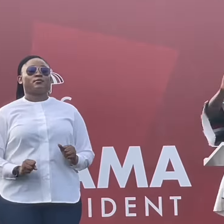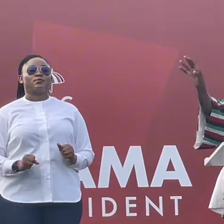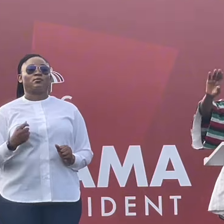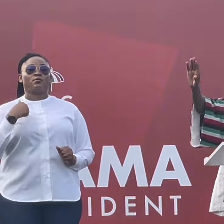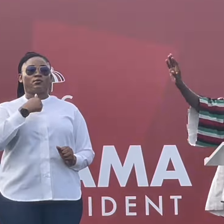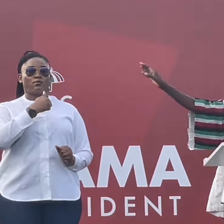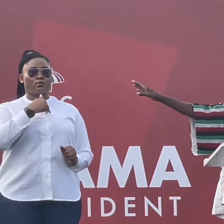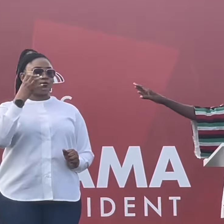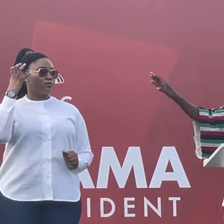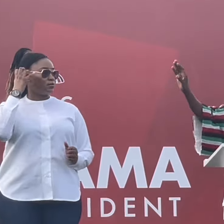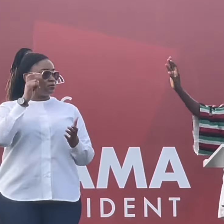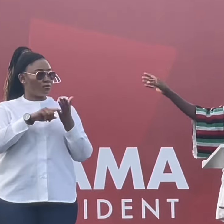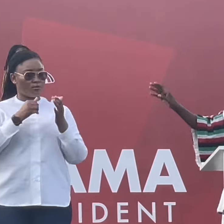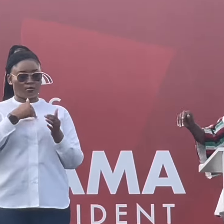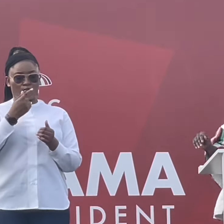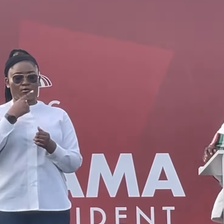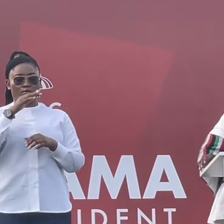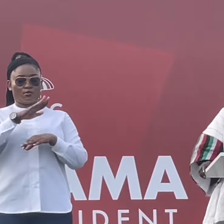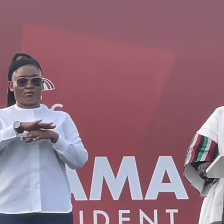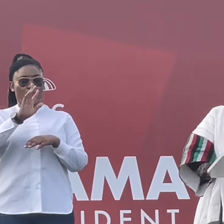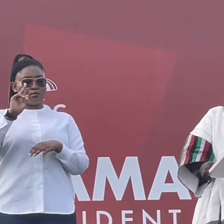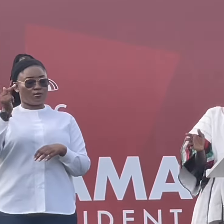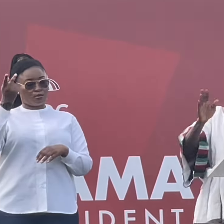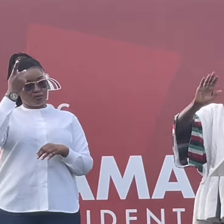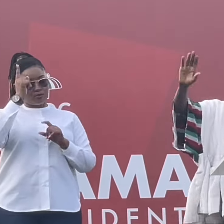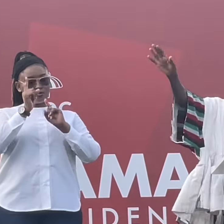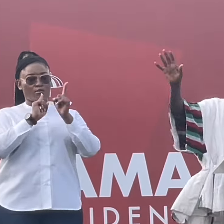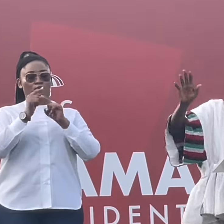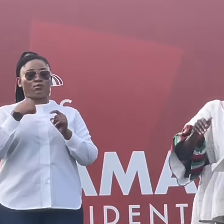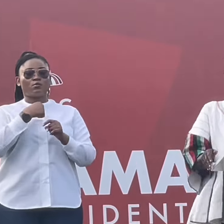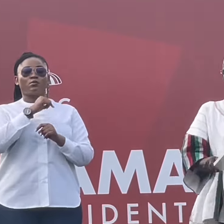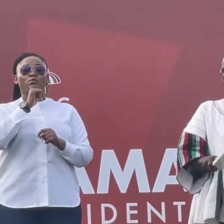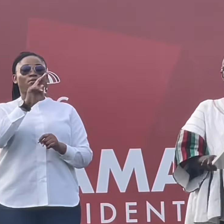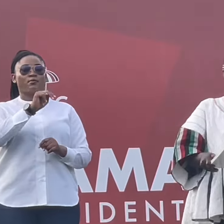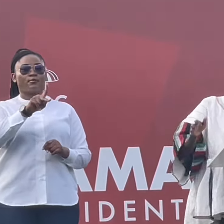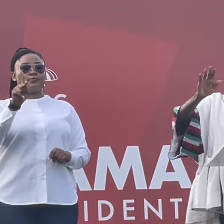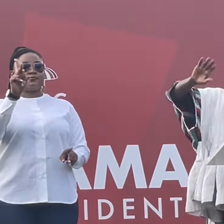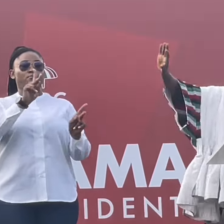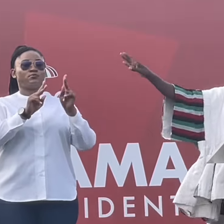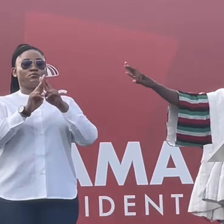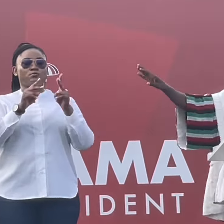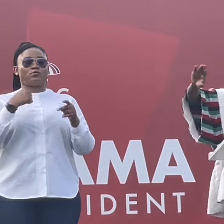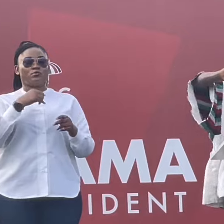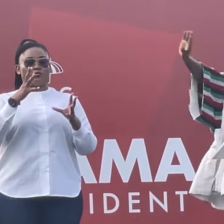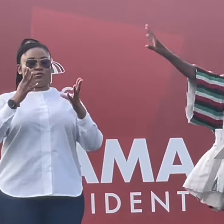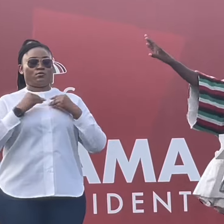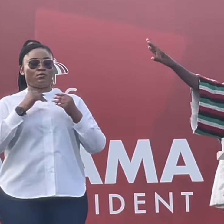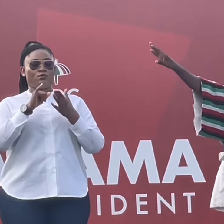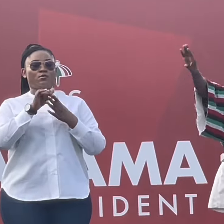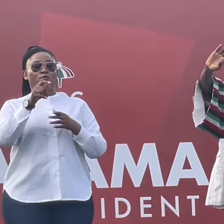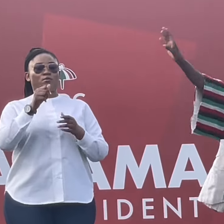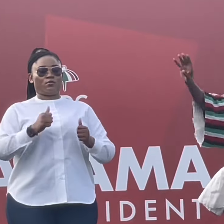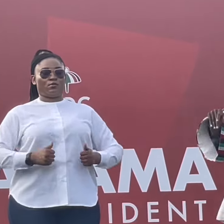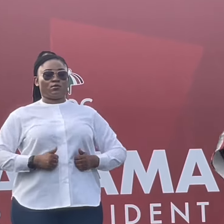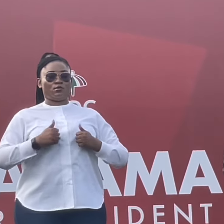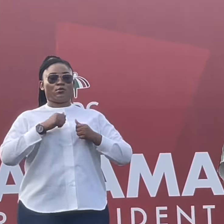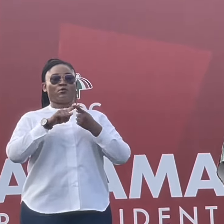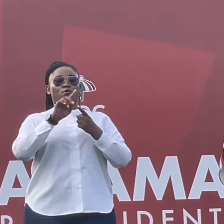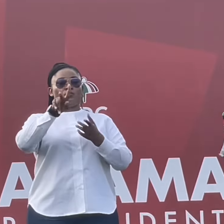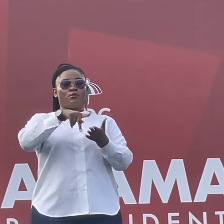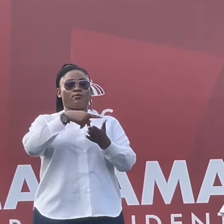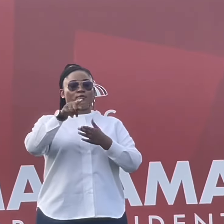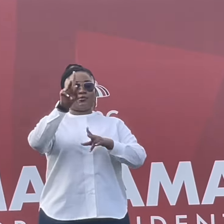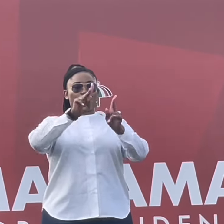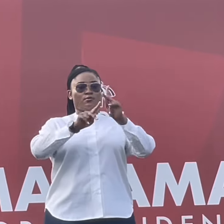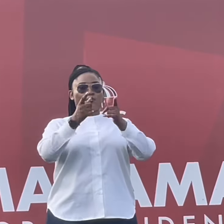We have heard what you have said on your political platform. We are not MDP people, so we take it that you are addressing your party